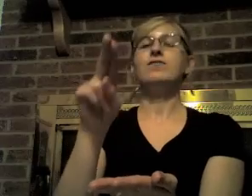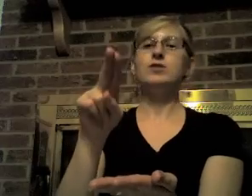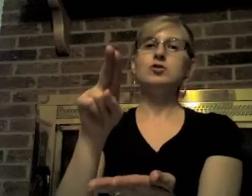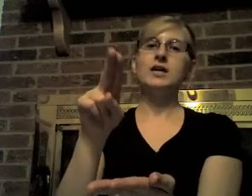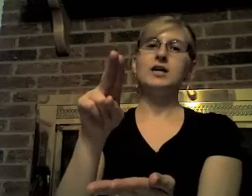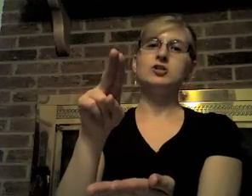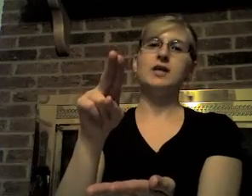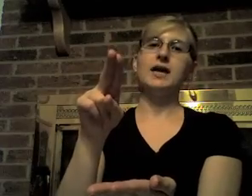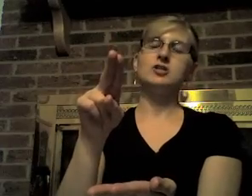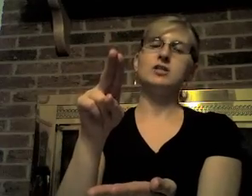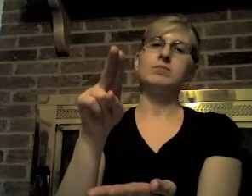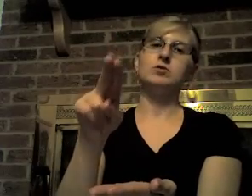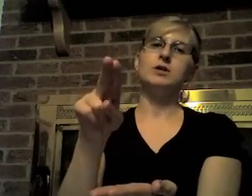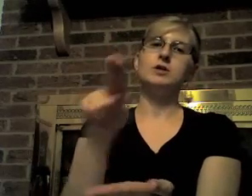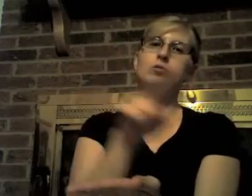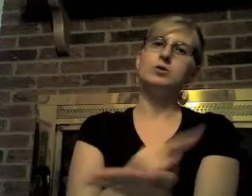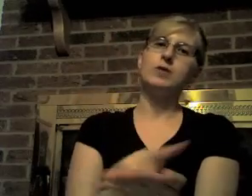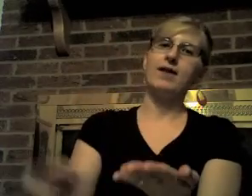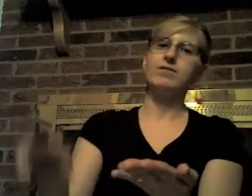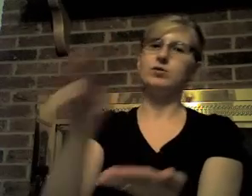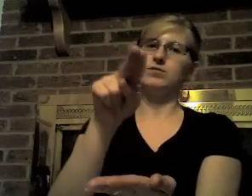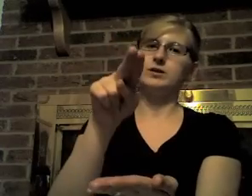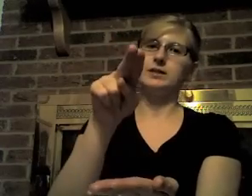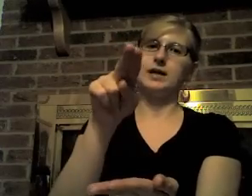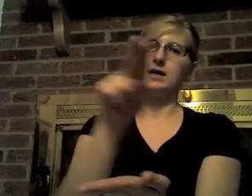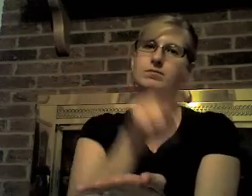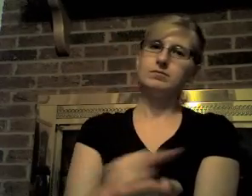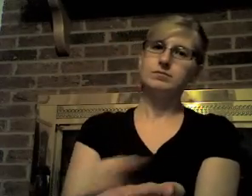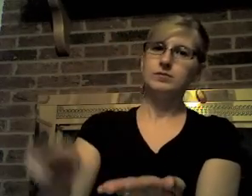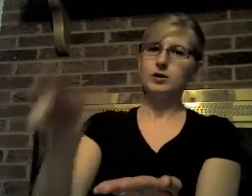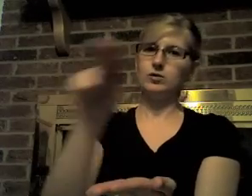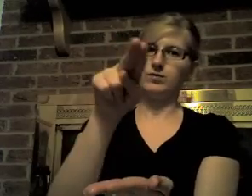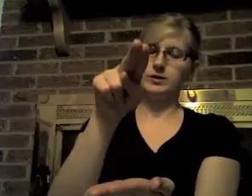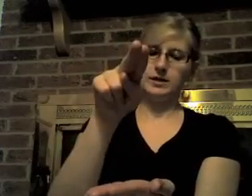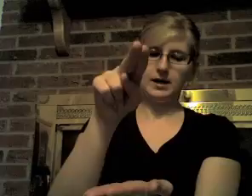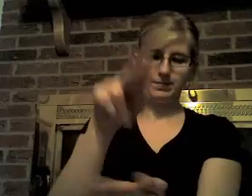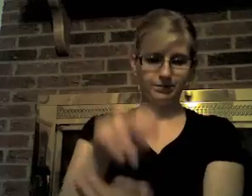If you change the hand shape to a U, you have university. University.